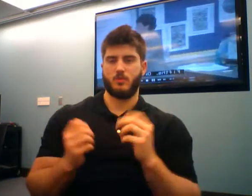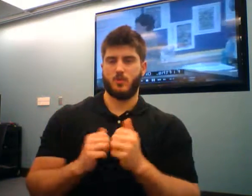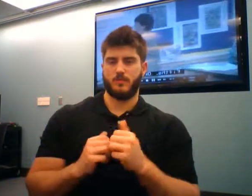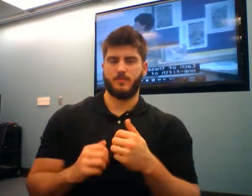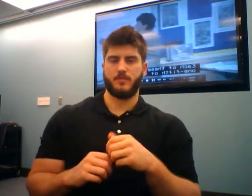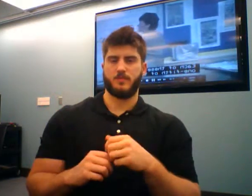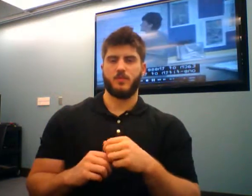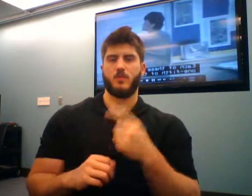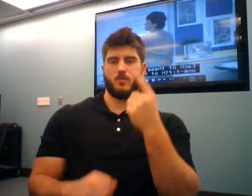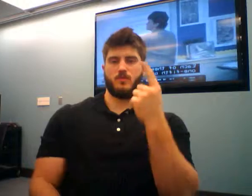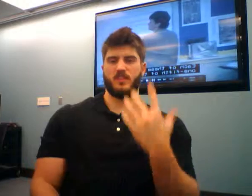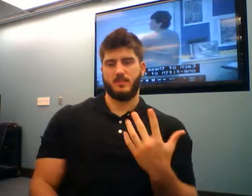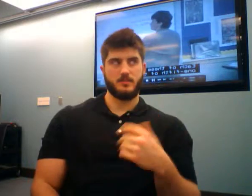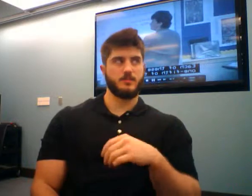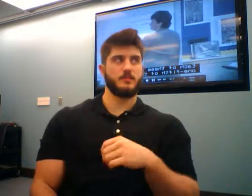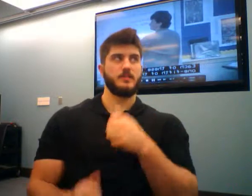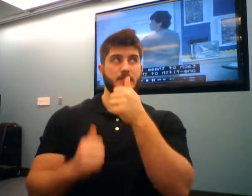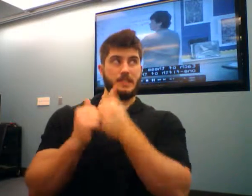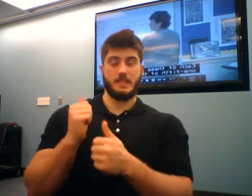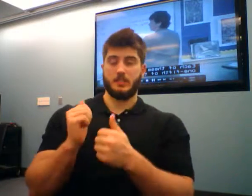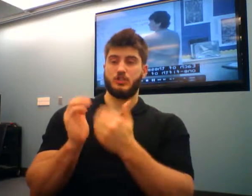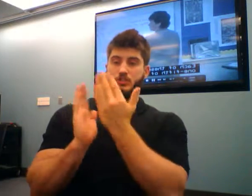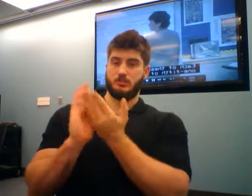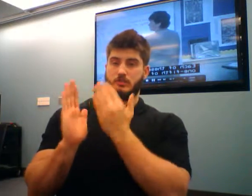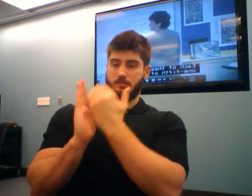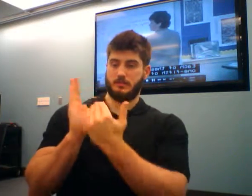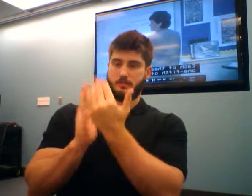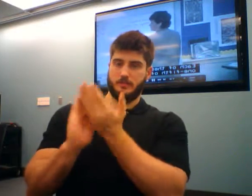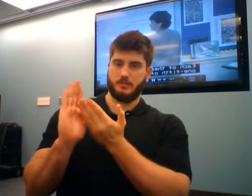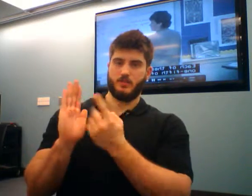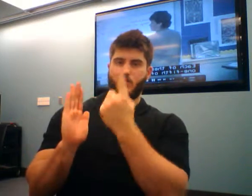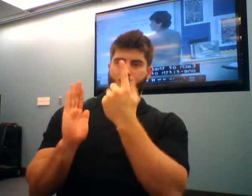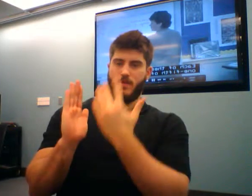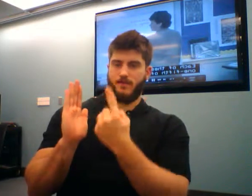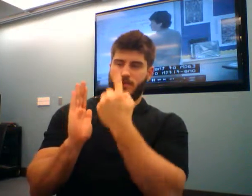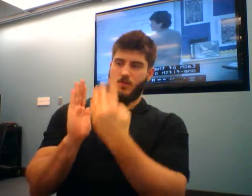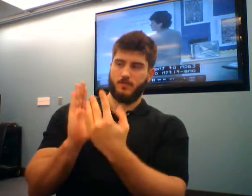fifths. Okay, each of these is 1/5 of the pie.